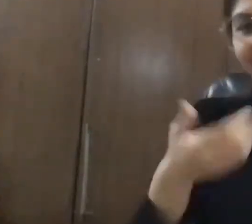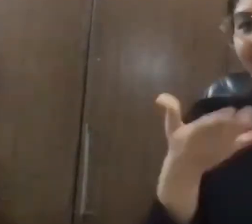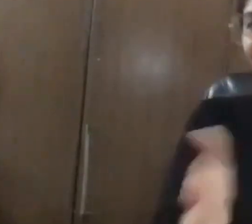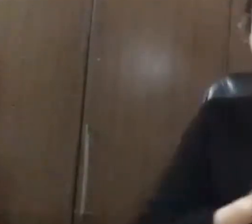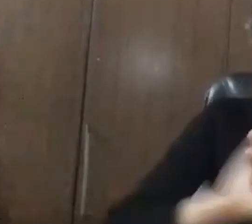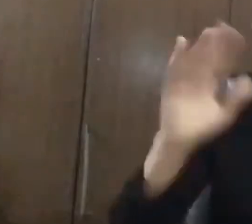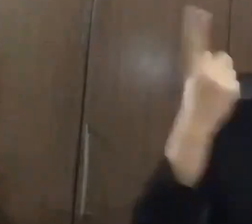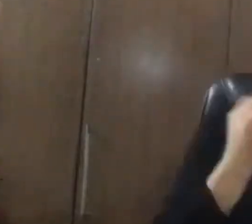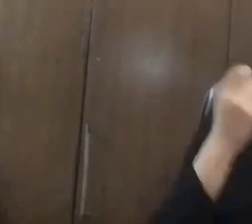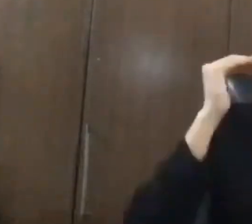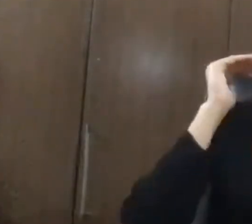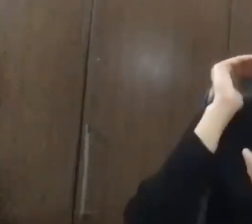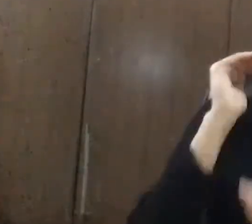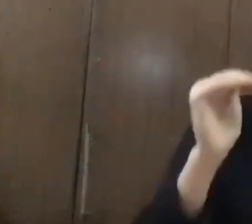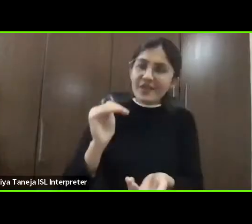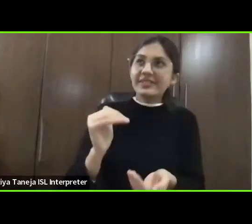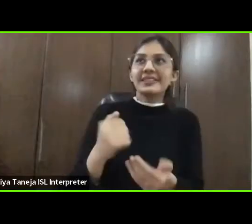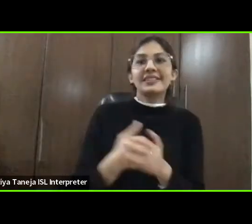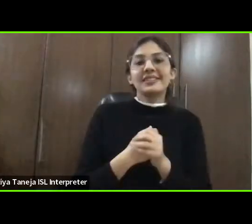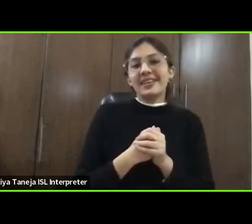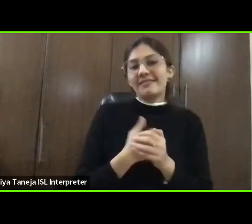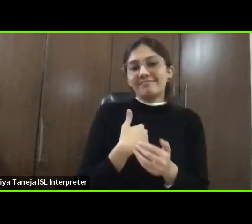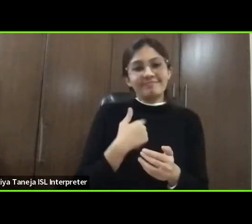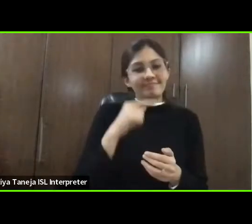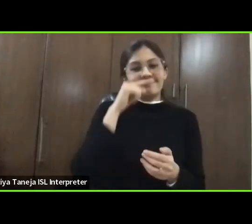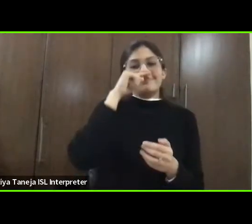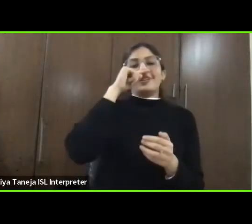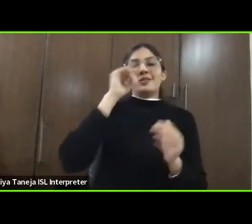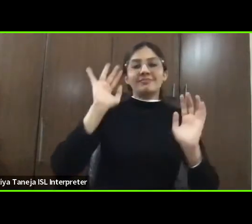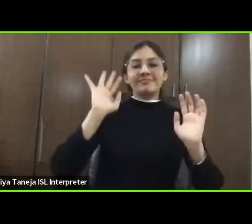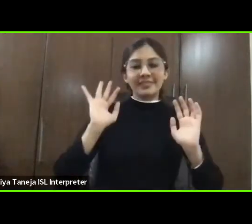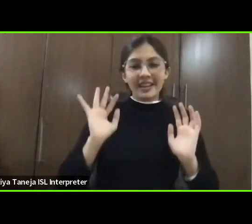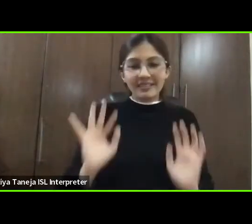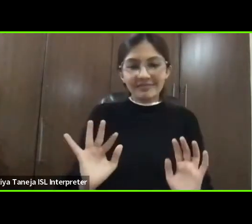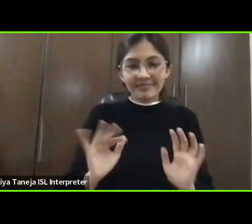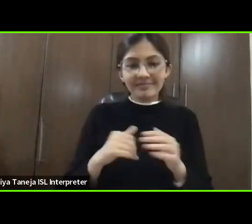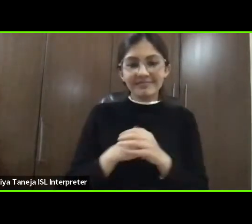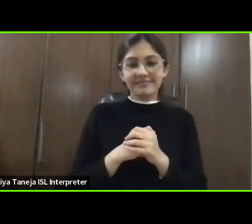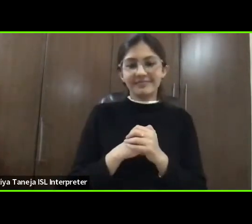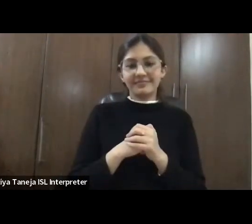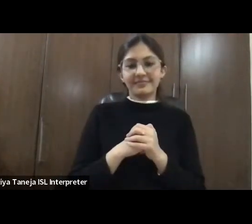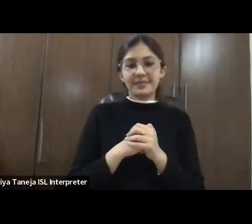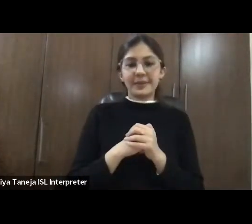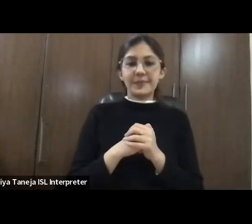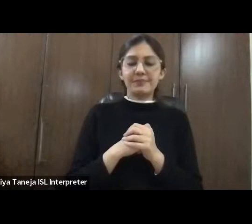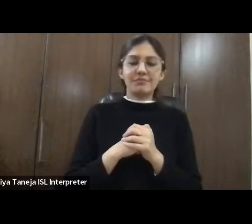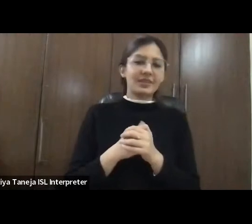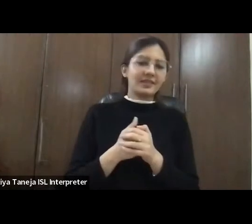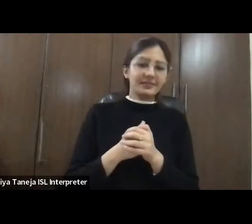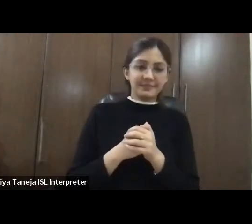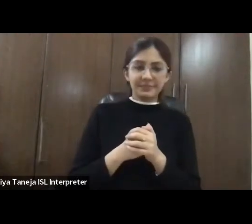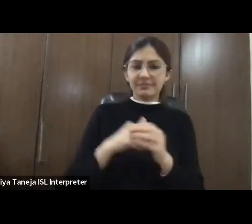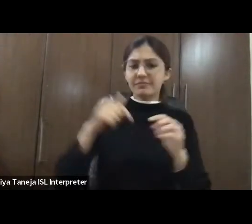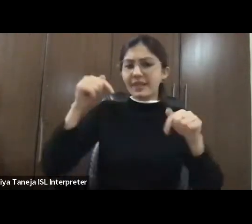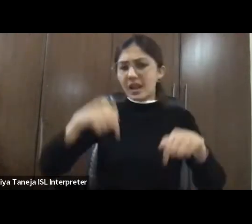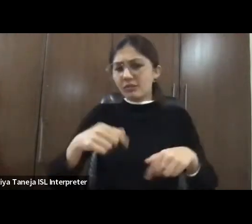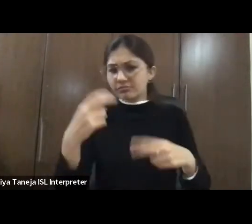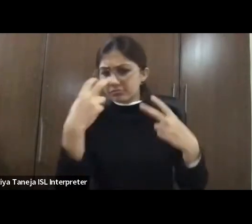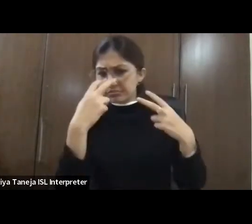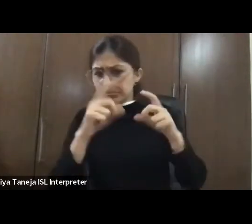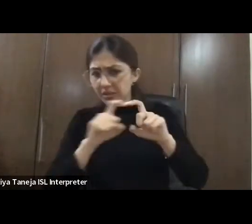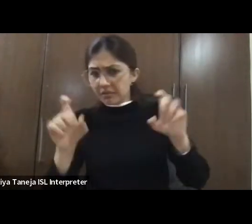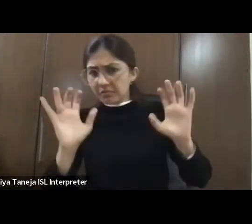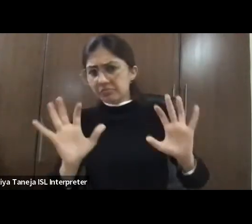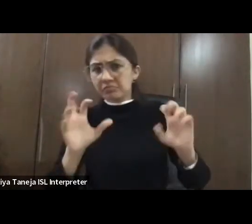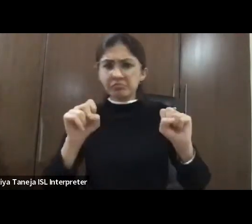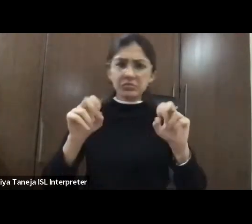that I very proudly cherish. I don't know whether it is visible or not right now.